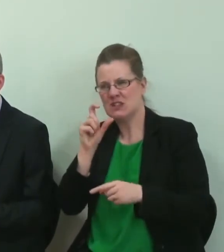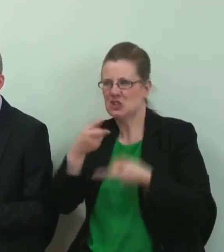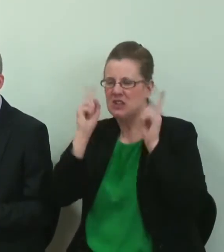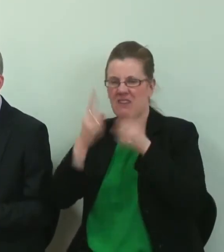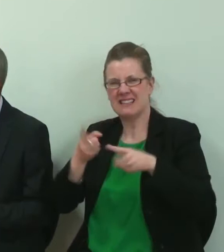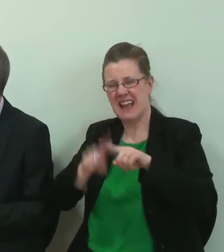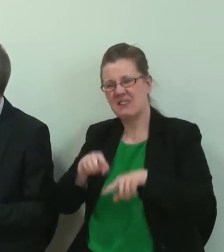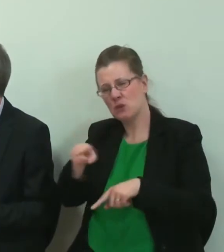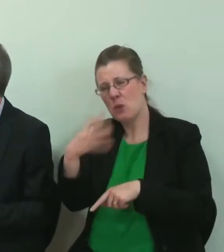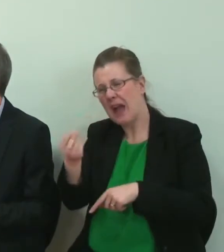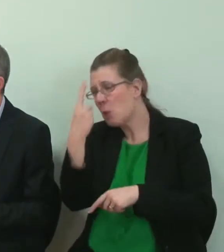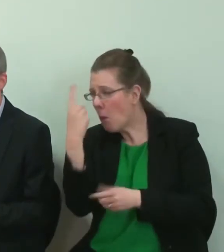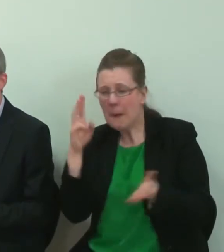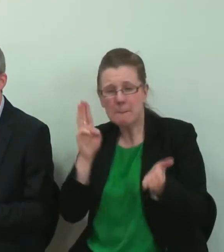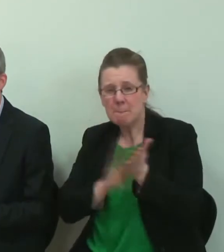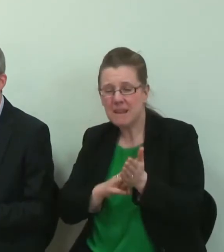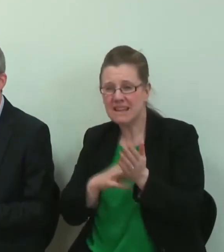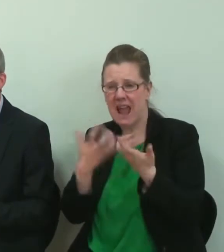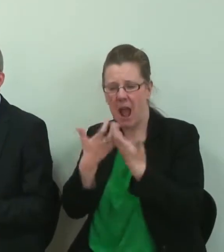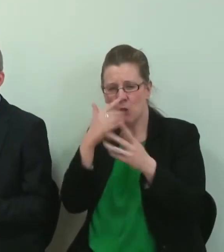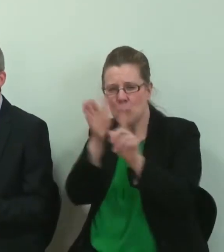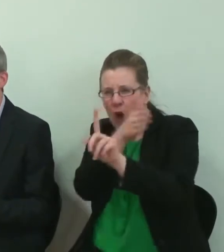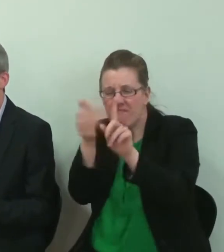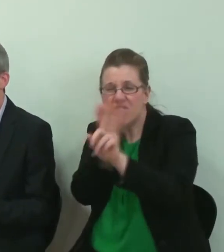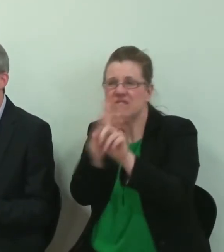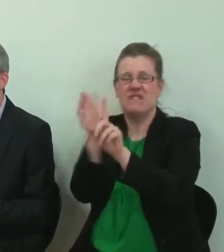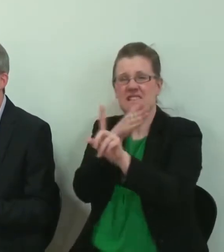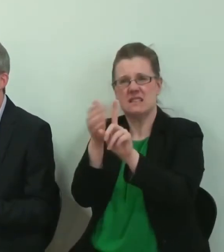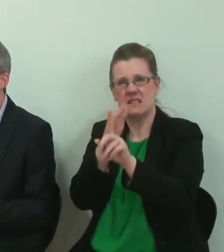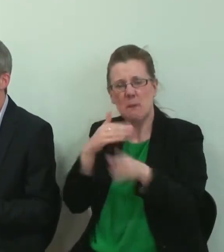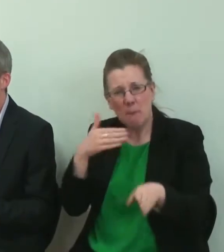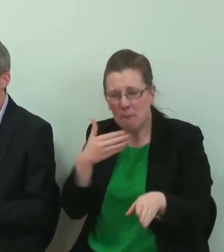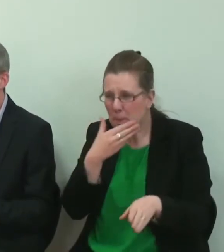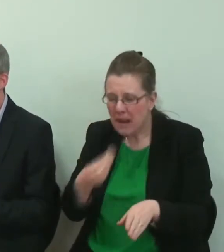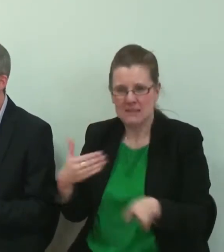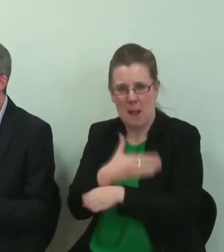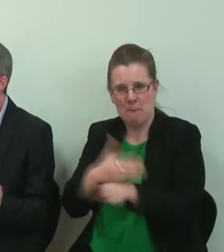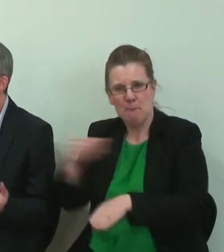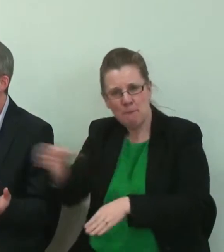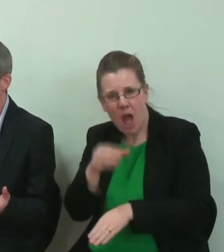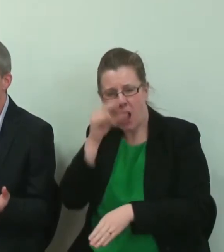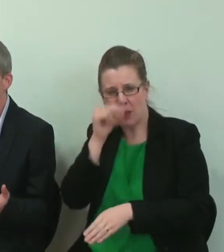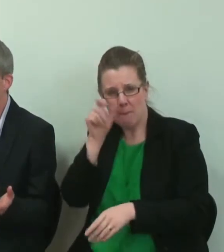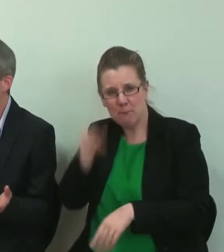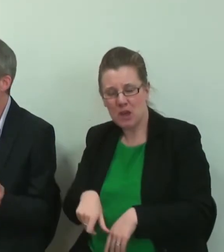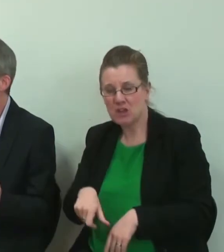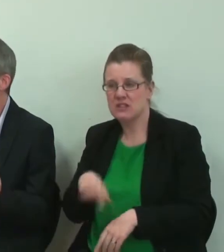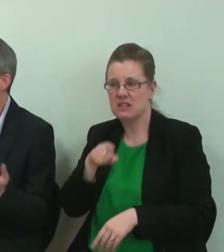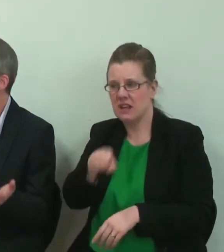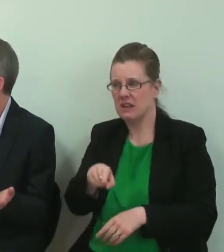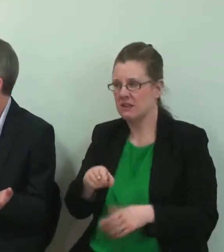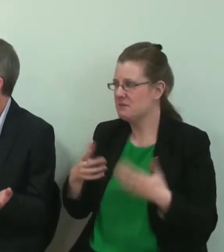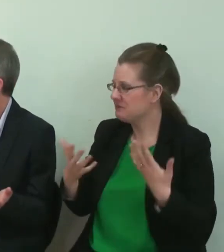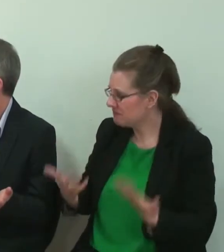them. What would you say to them to convince them to take on a young person? Okay, so you got that long minute in